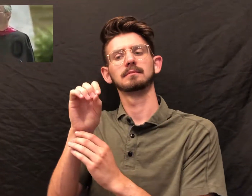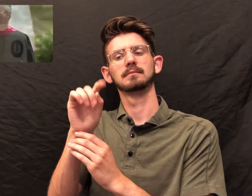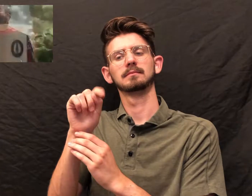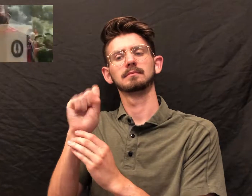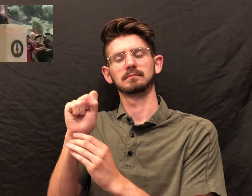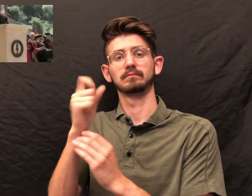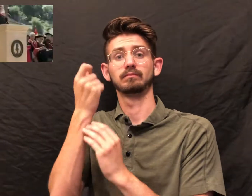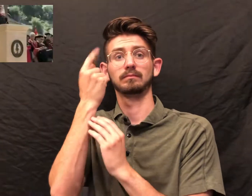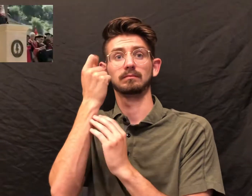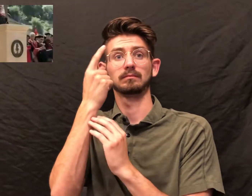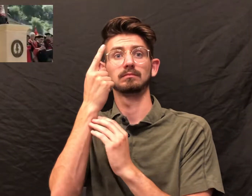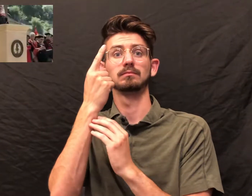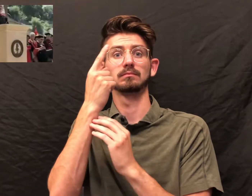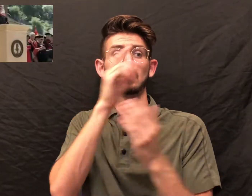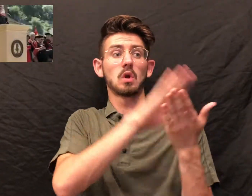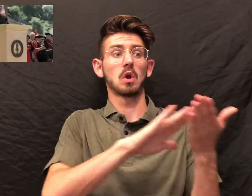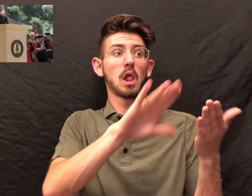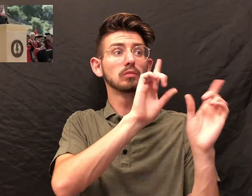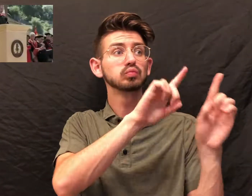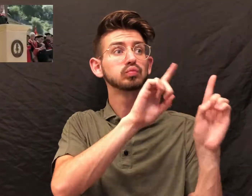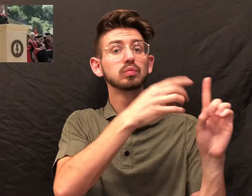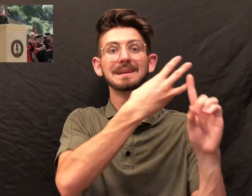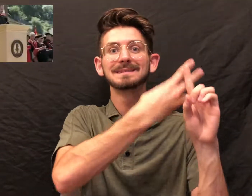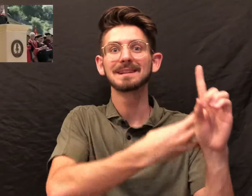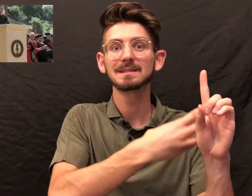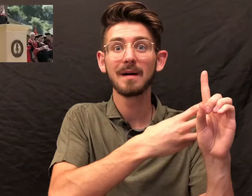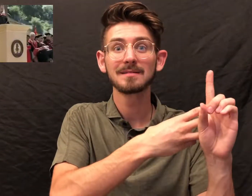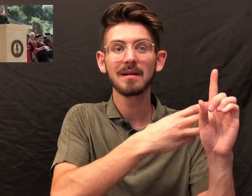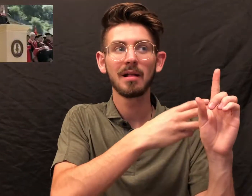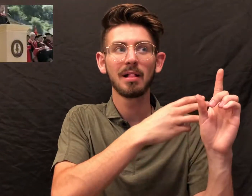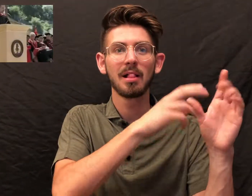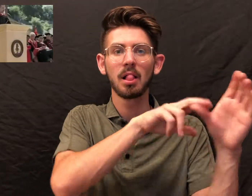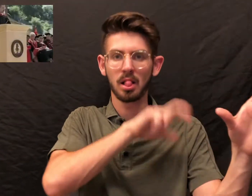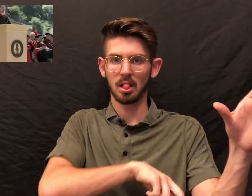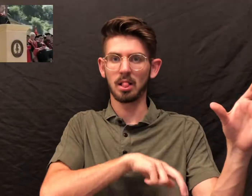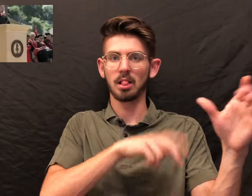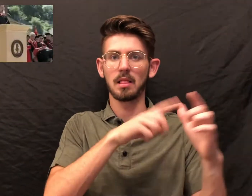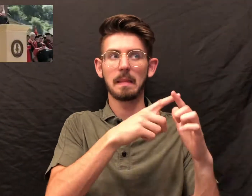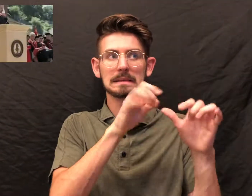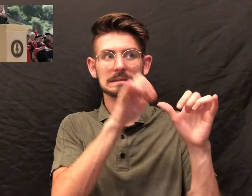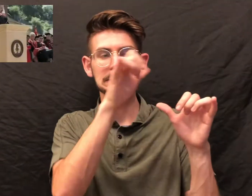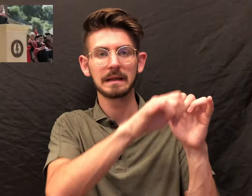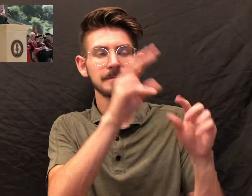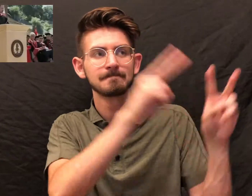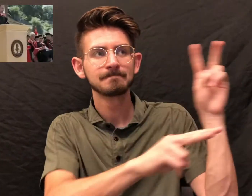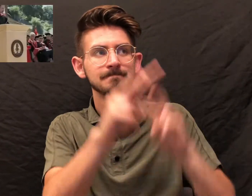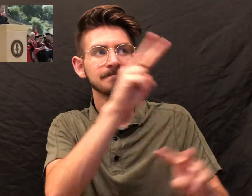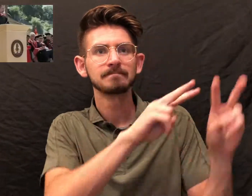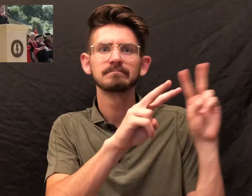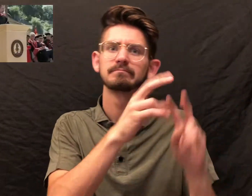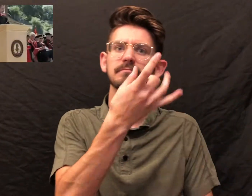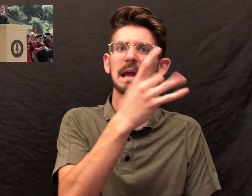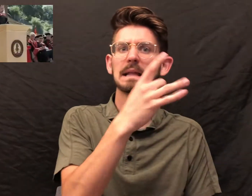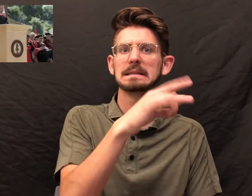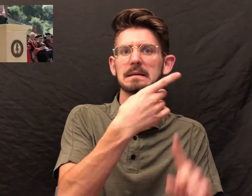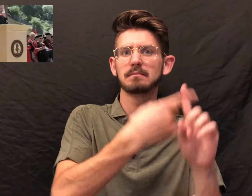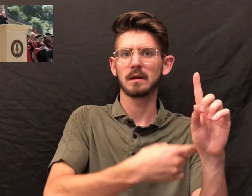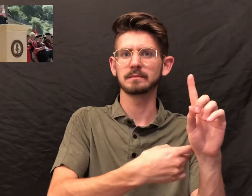I dropped out of Reed College after the first 6 months, but then stayed around as a drop-in for another 18 months or so before I really